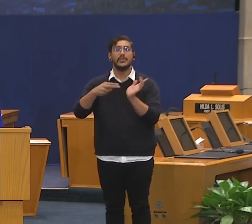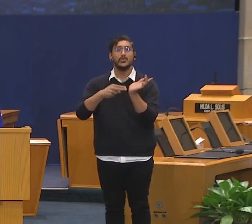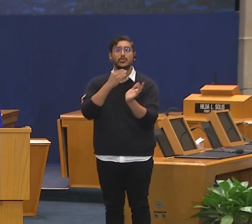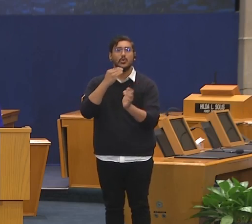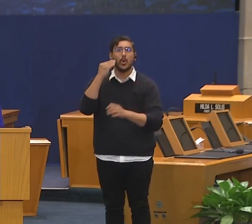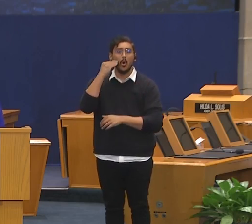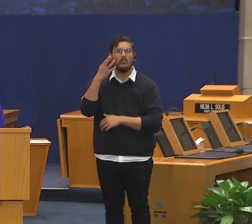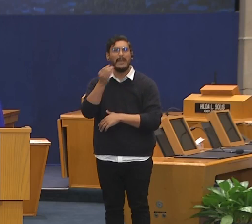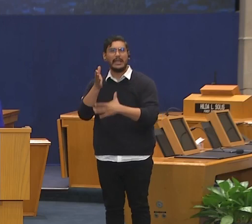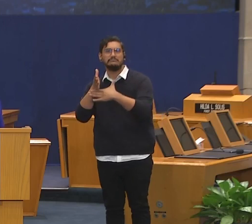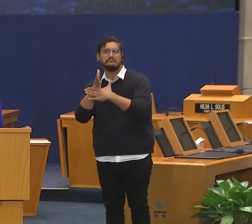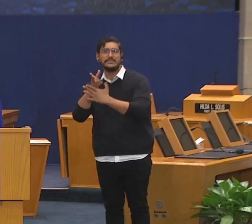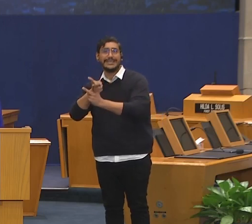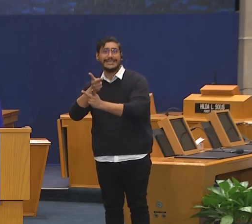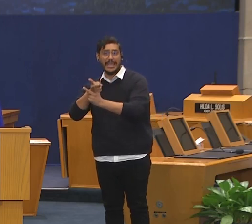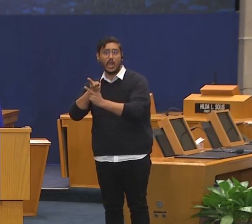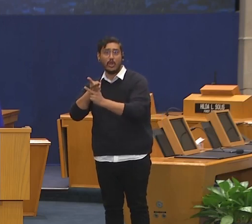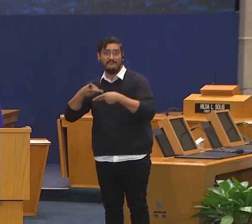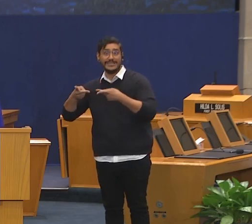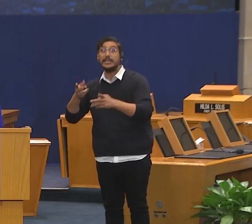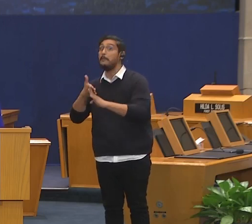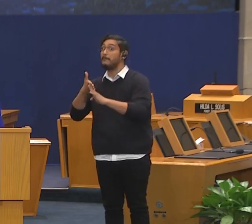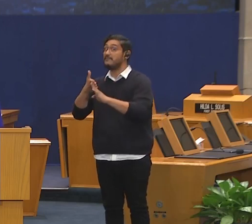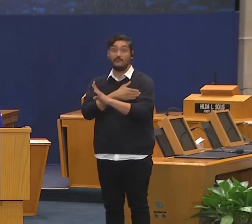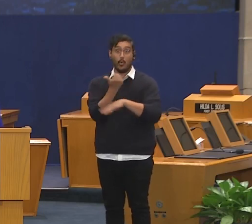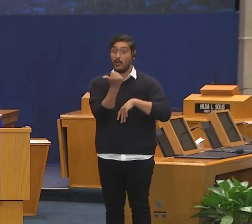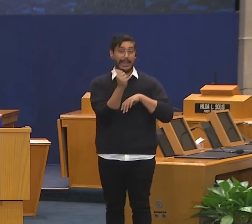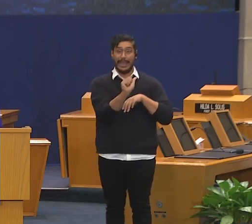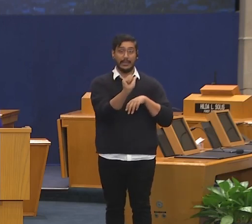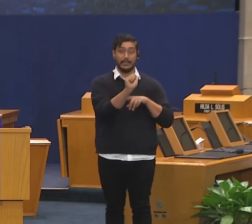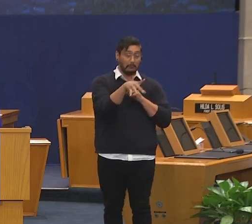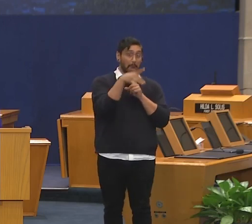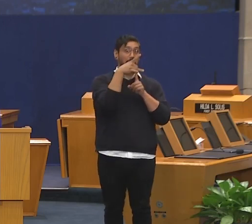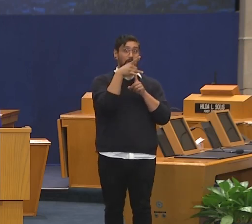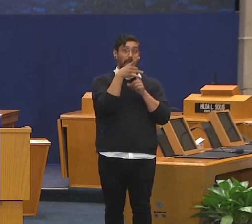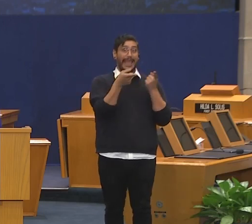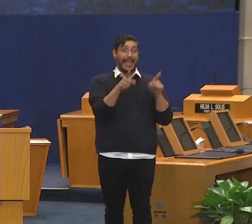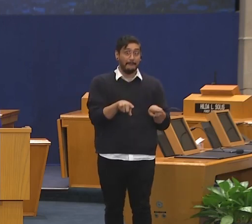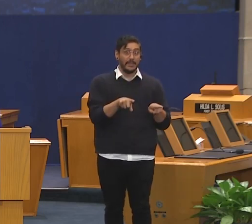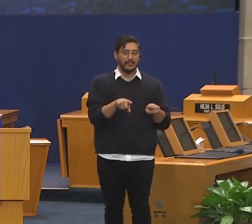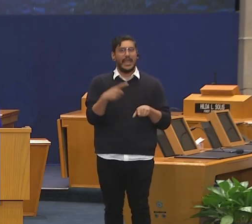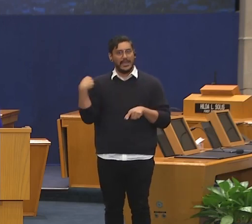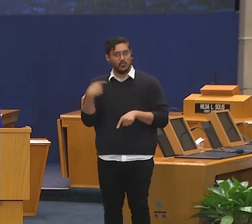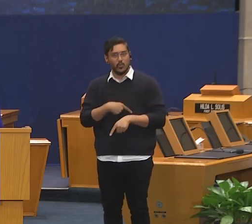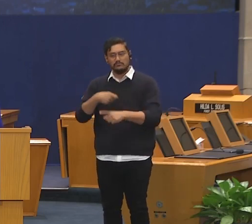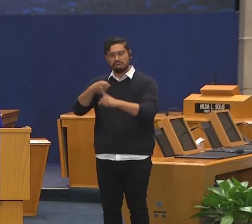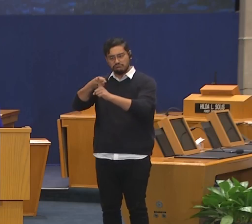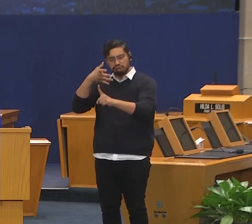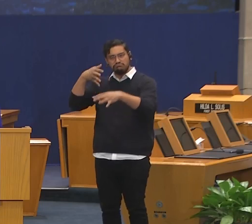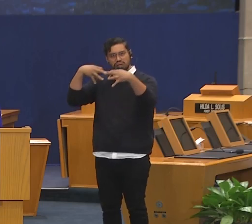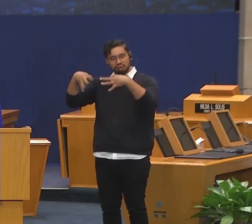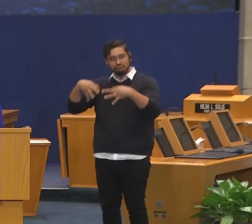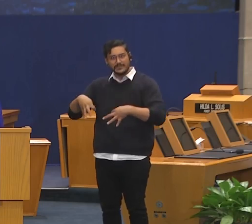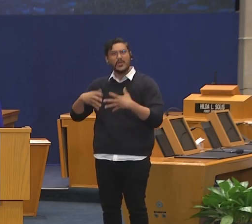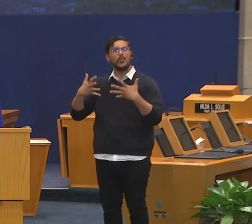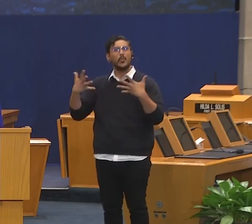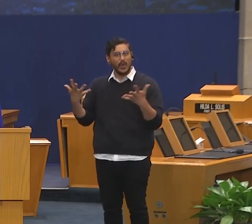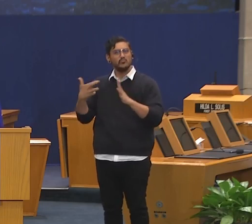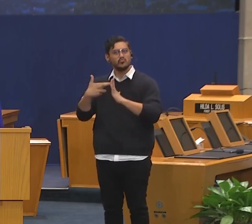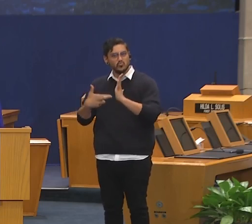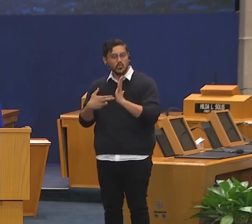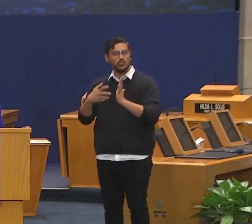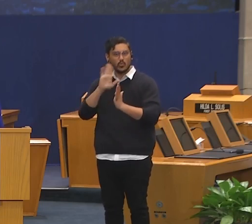care facilities before we had cases to make sure people knew what the infection protocols were that were going to be required at these sites.